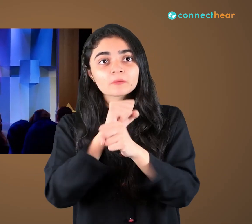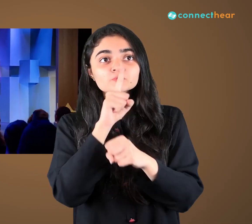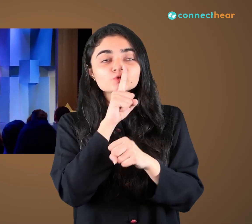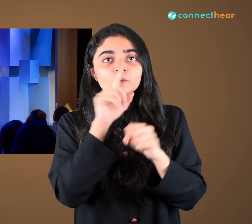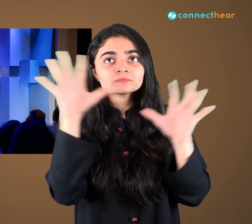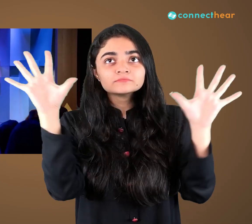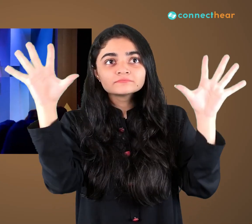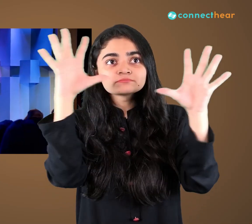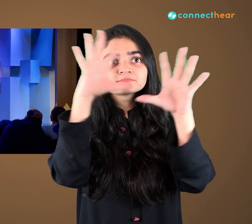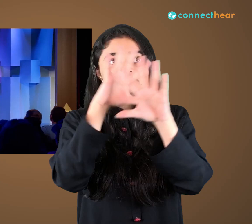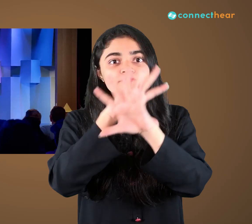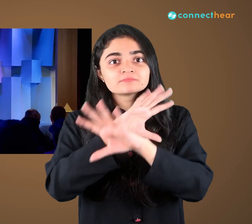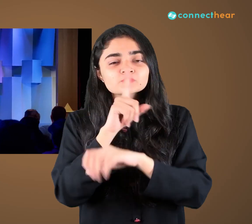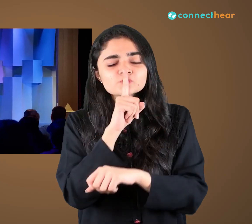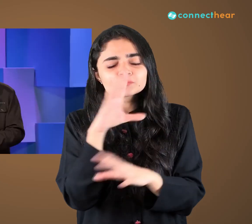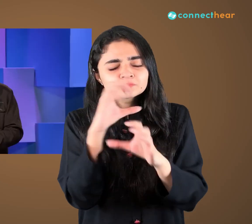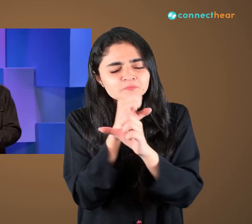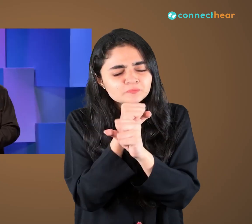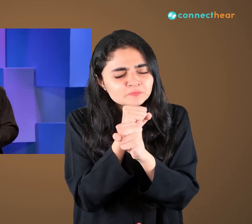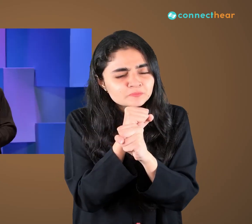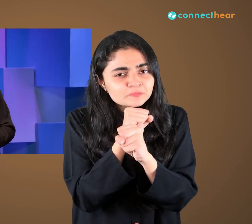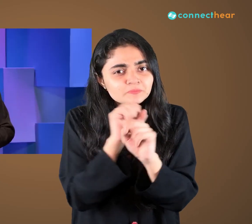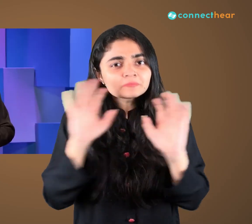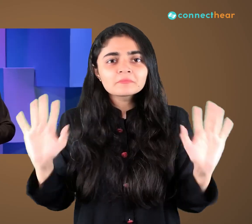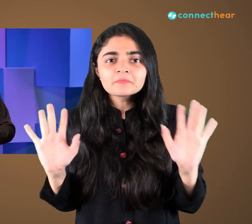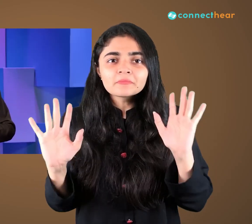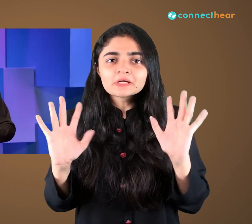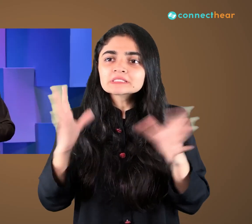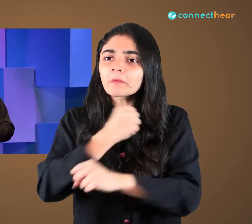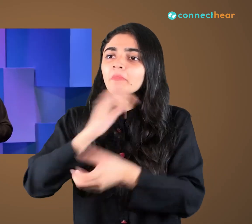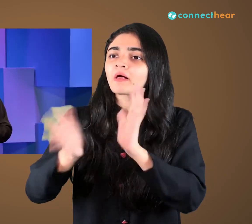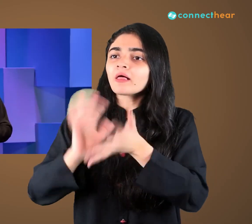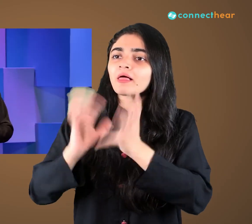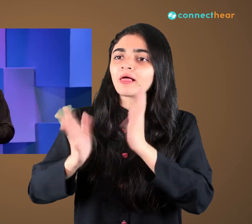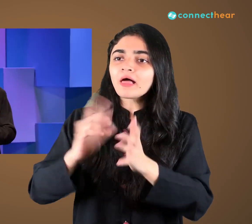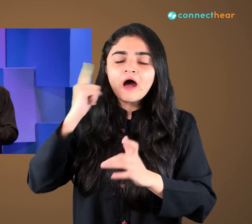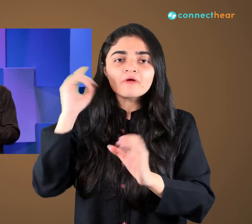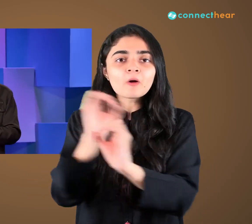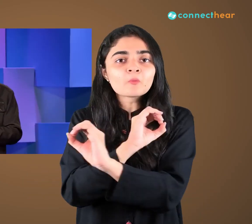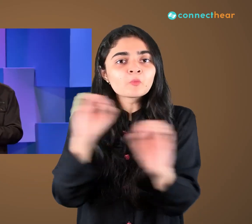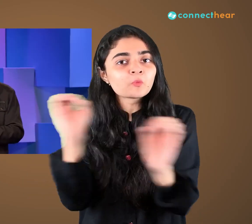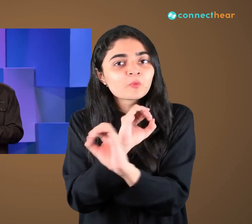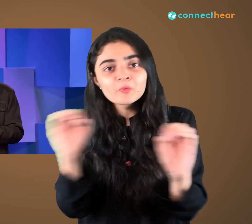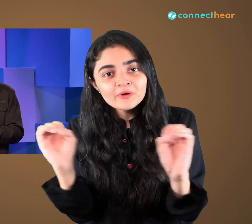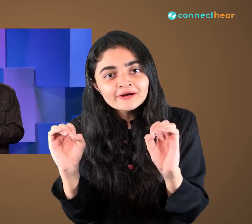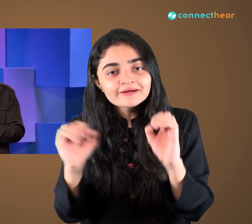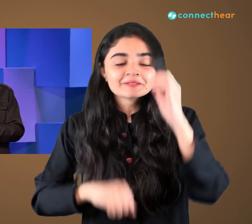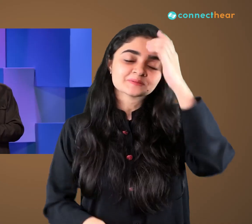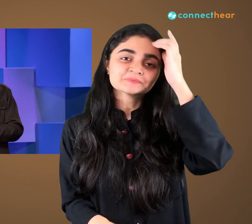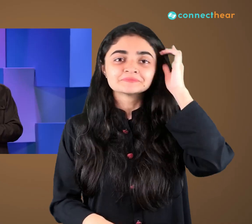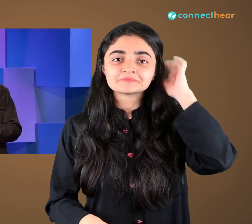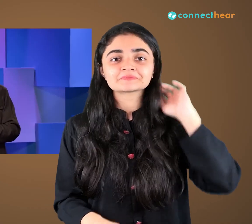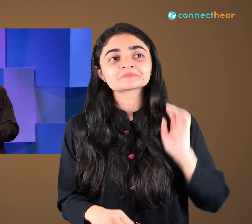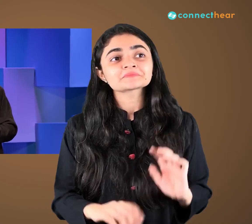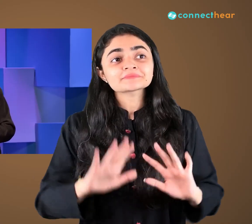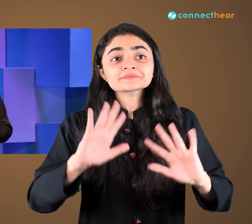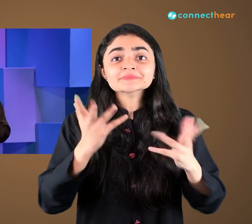it is quiet. I mean, you could hear a pin drop. I mean, if you weren't deaf, of course.